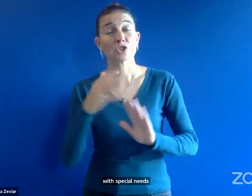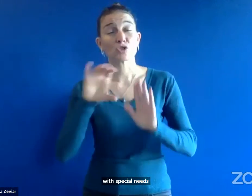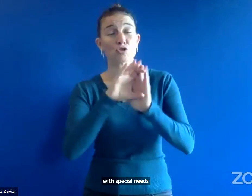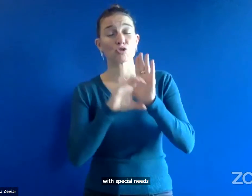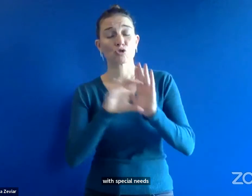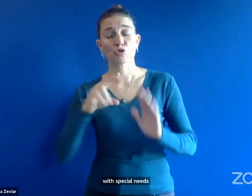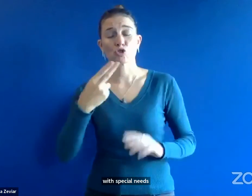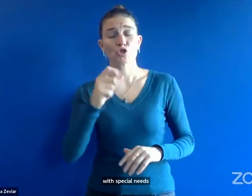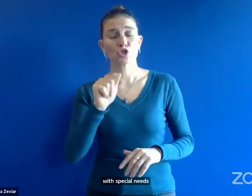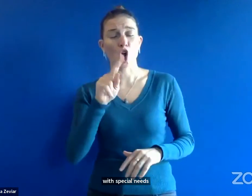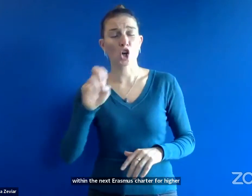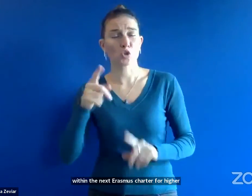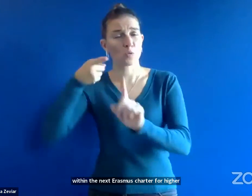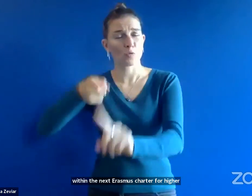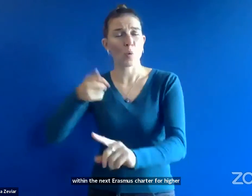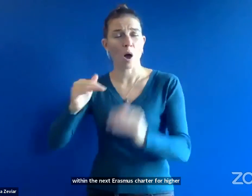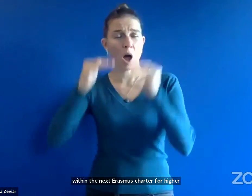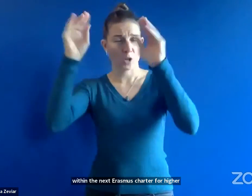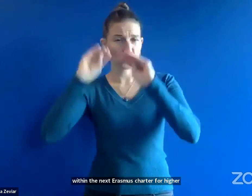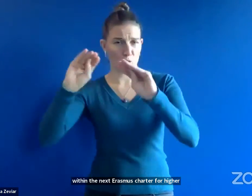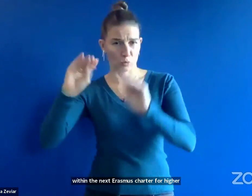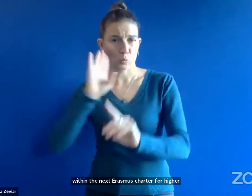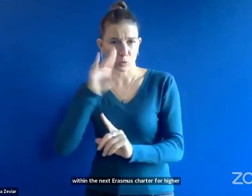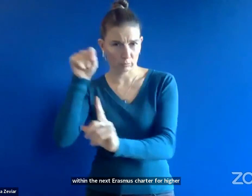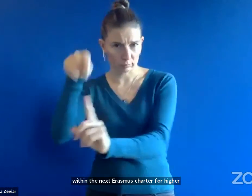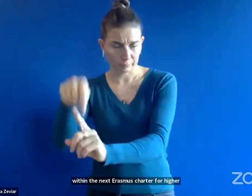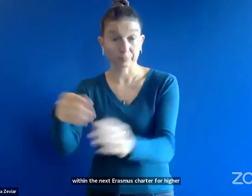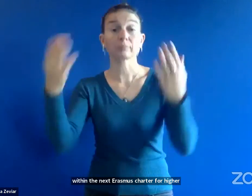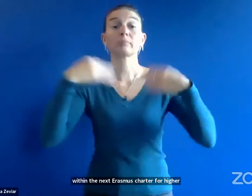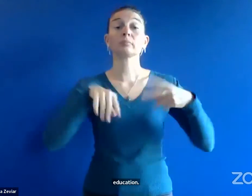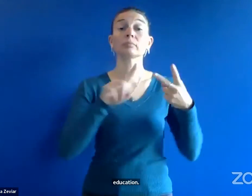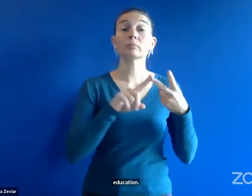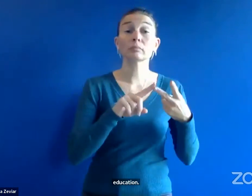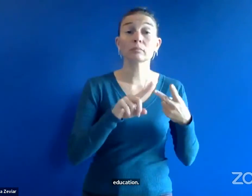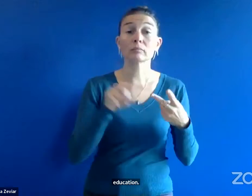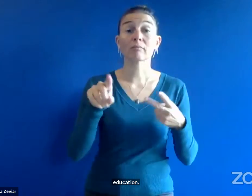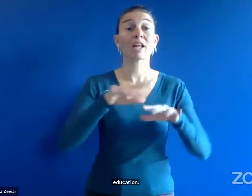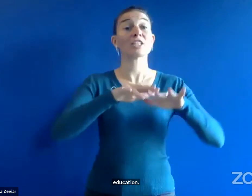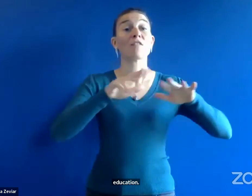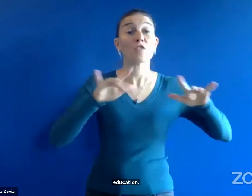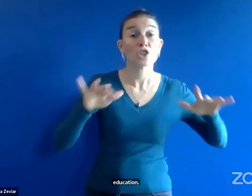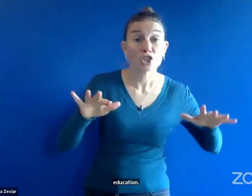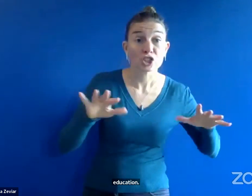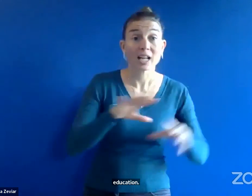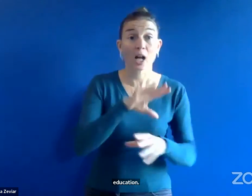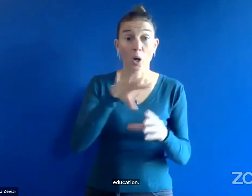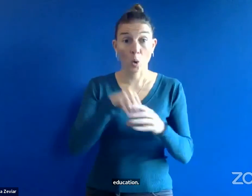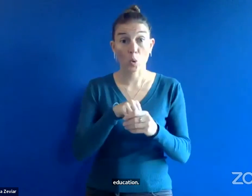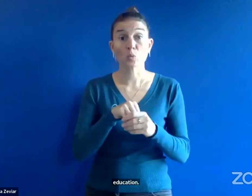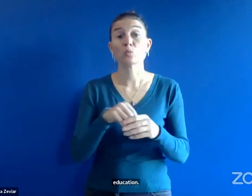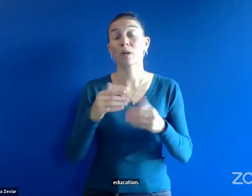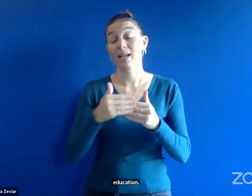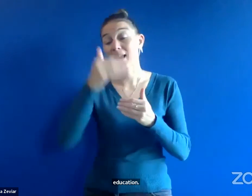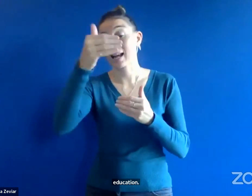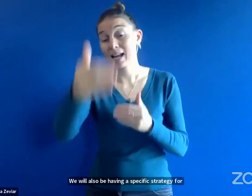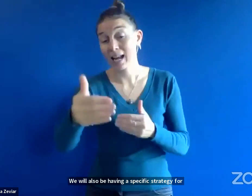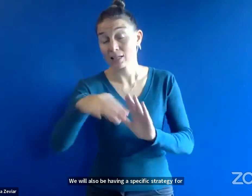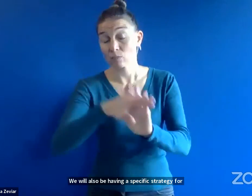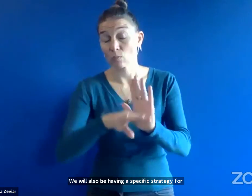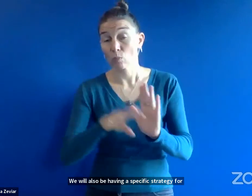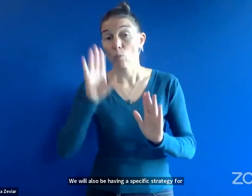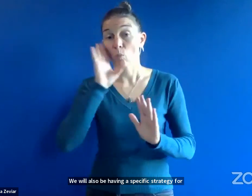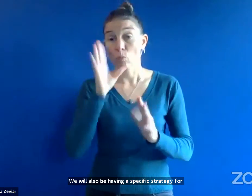we will also be having a specific strategy for diversity and inclusion within the next program, which will help